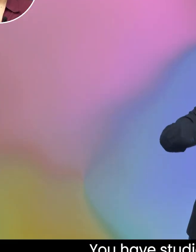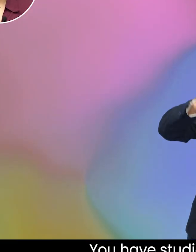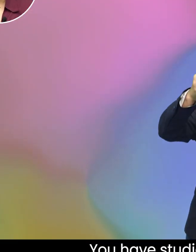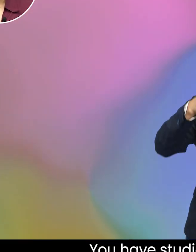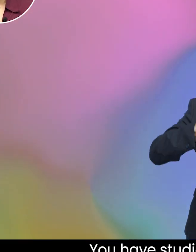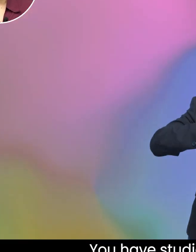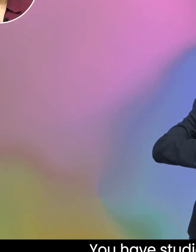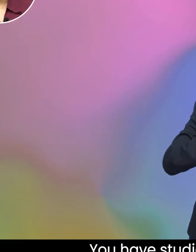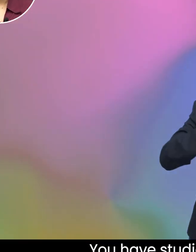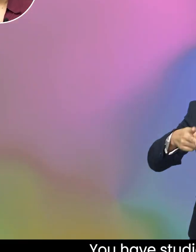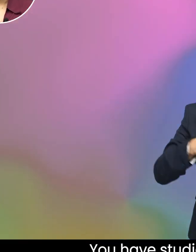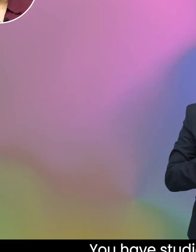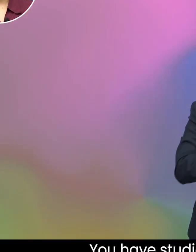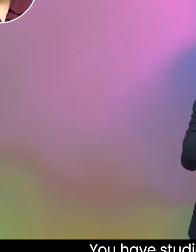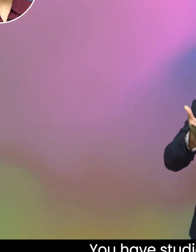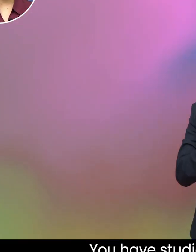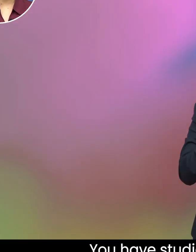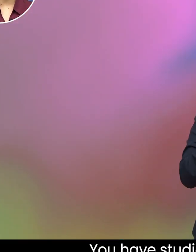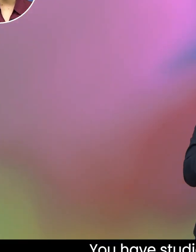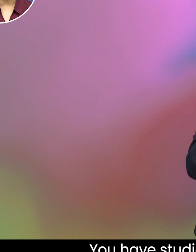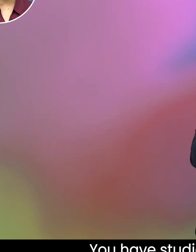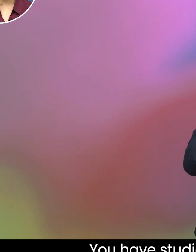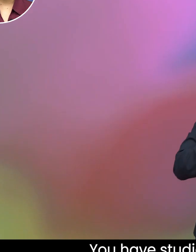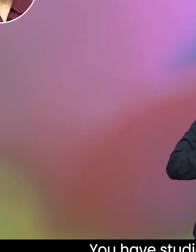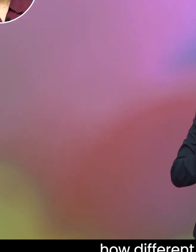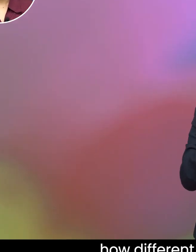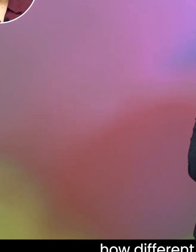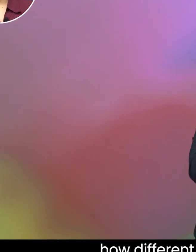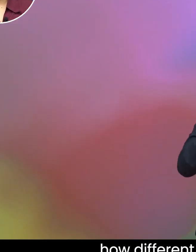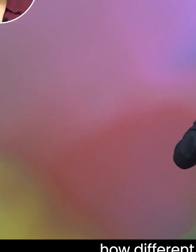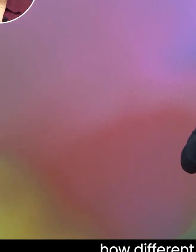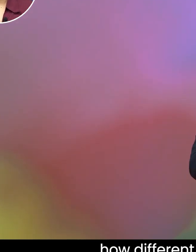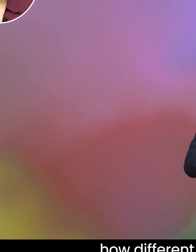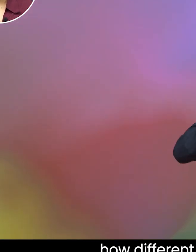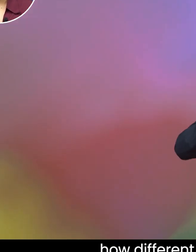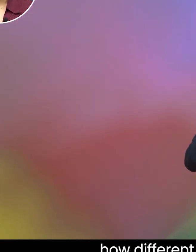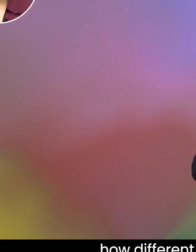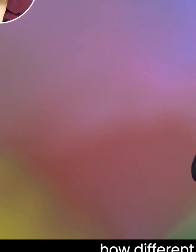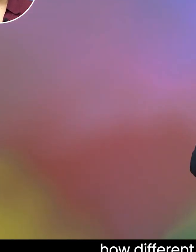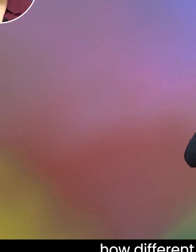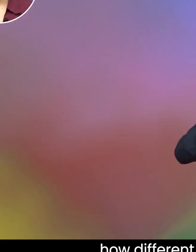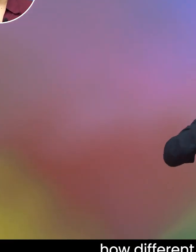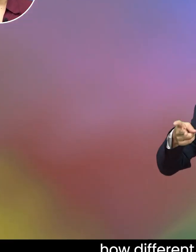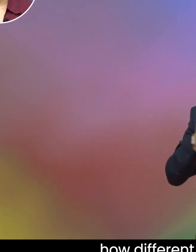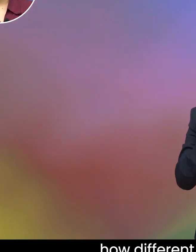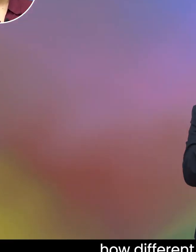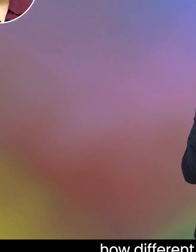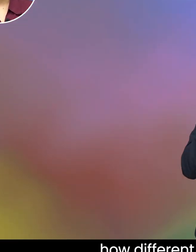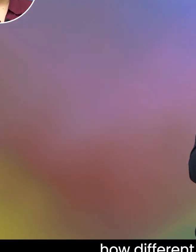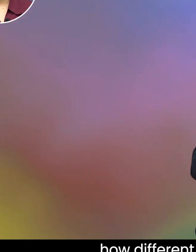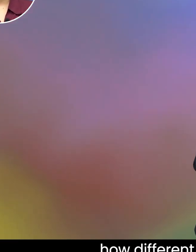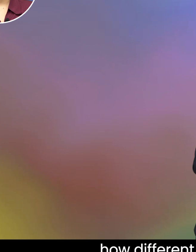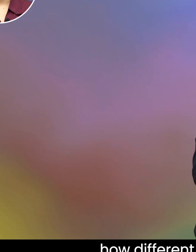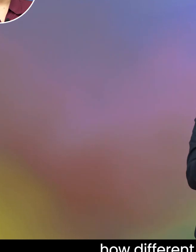You have studied in your previous classes how different organisms get their food.